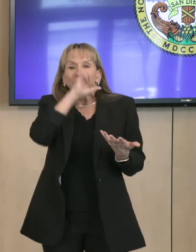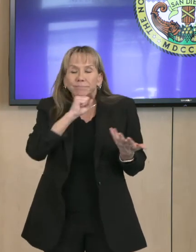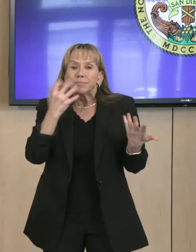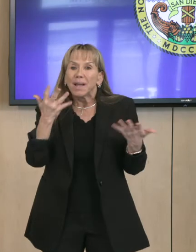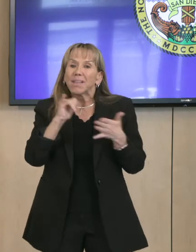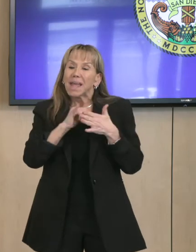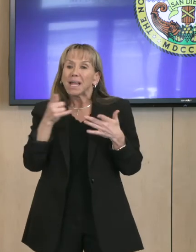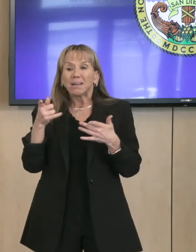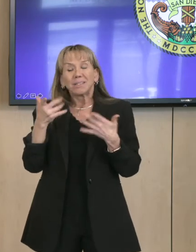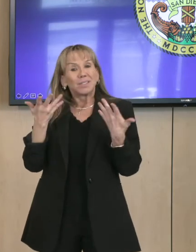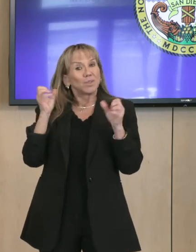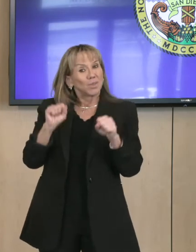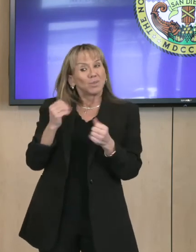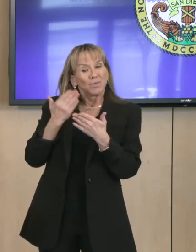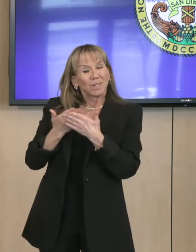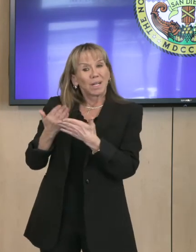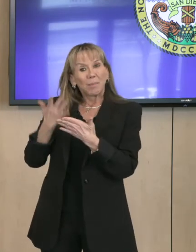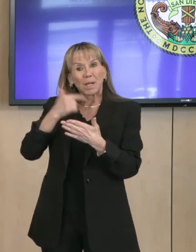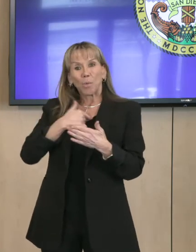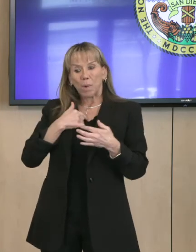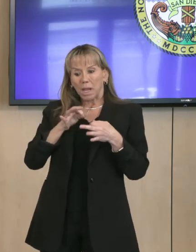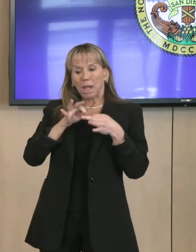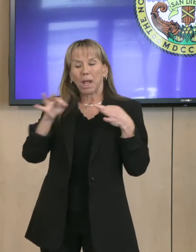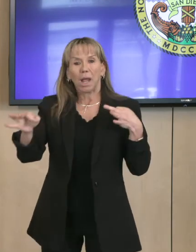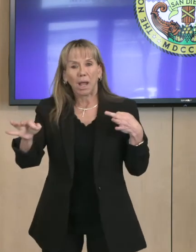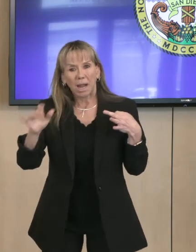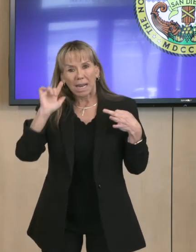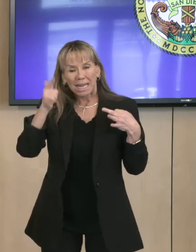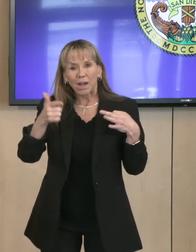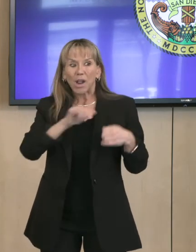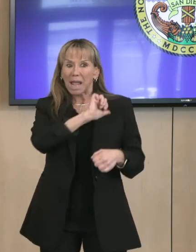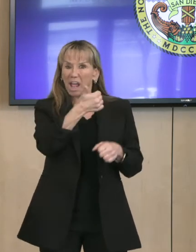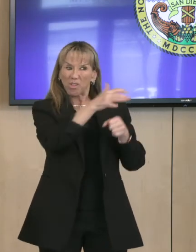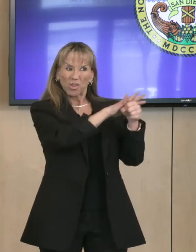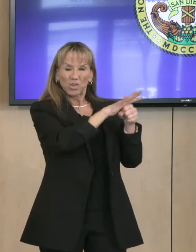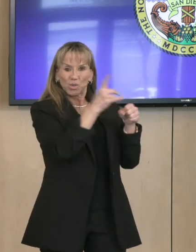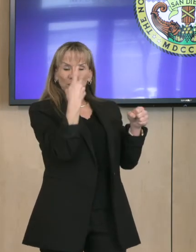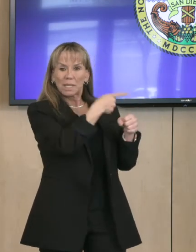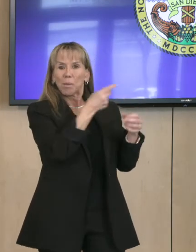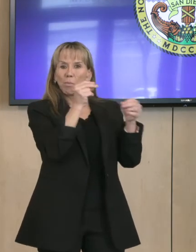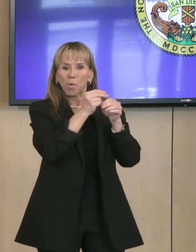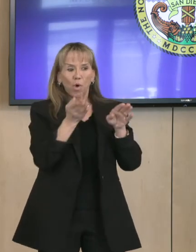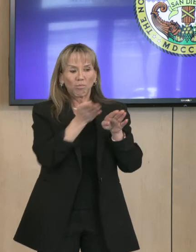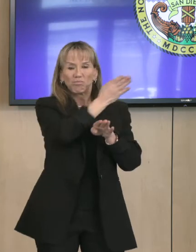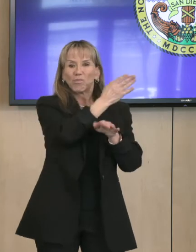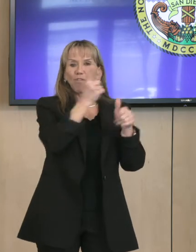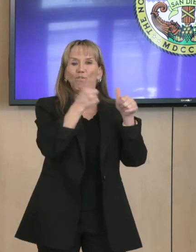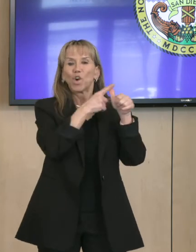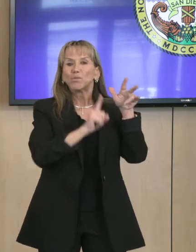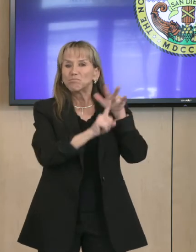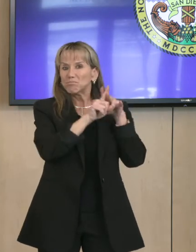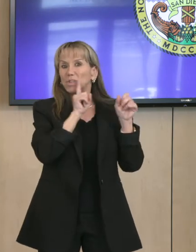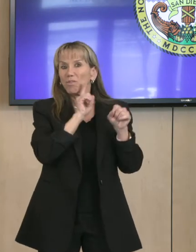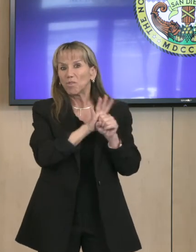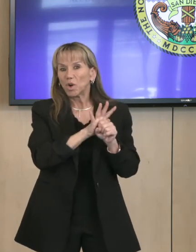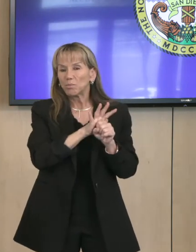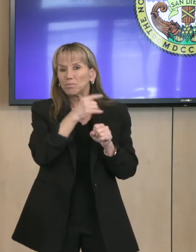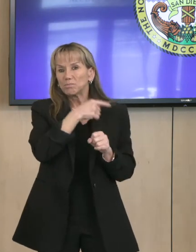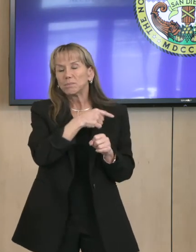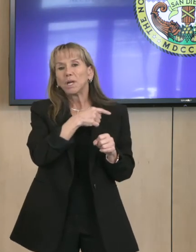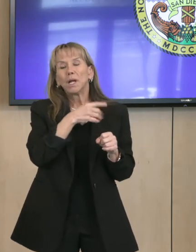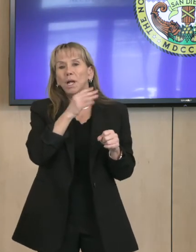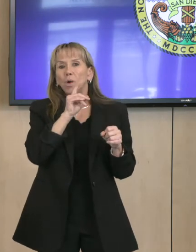hypothesis that has some validity that because we started later, those other jurisdictions started much earlier on their first date when there was even